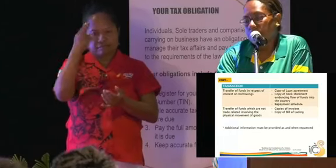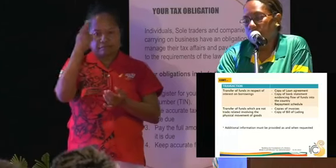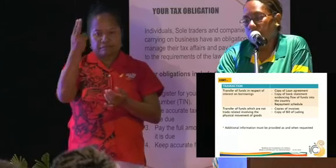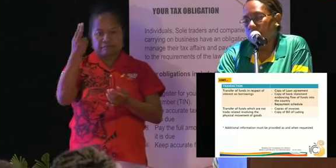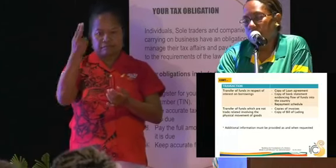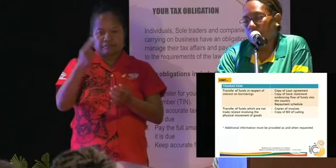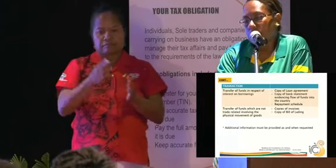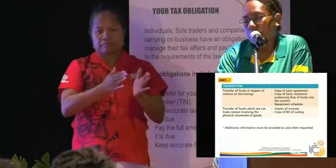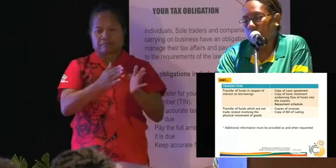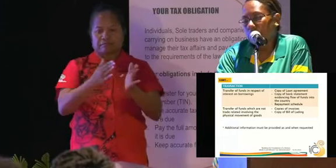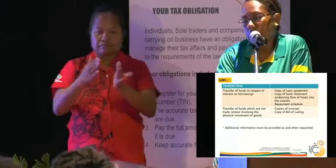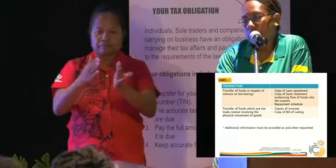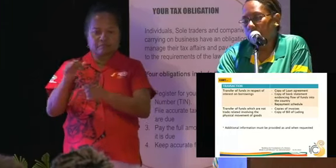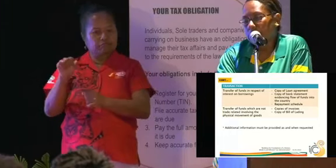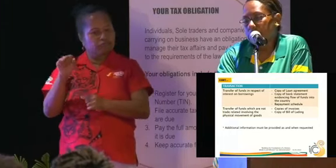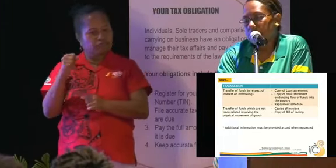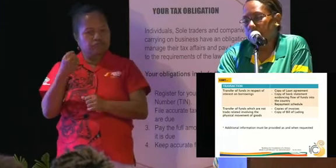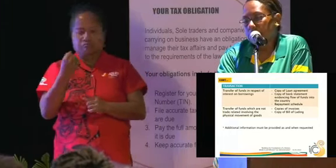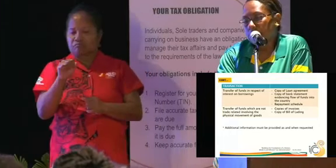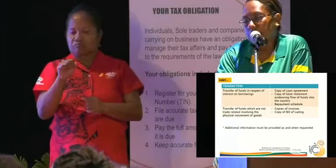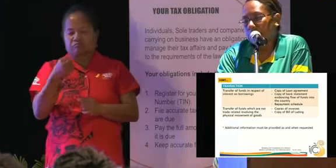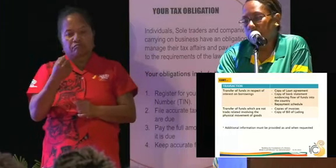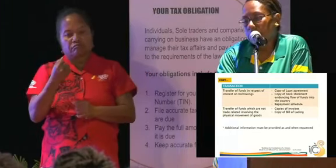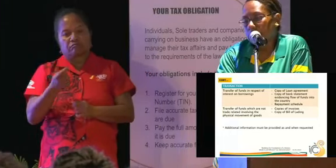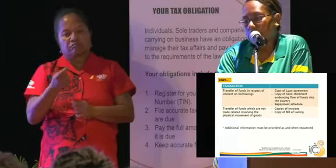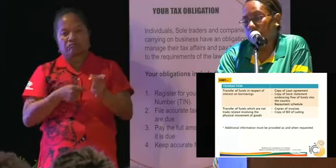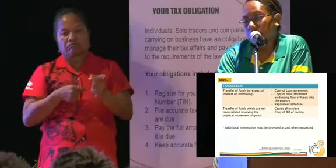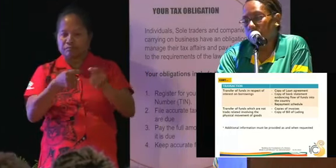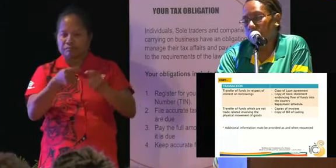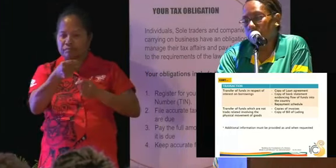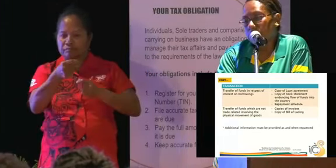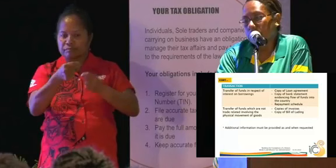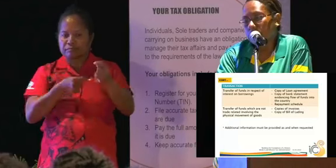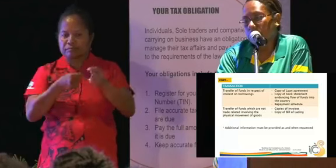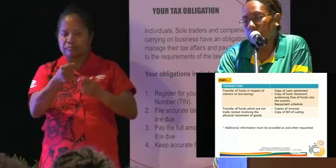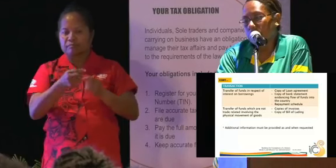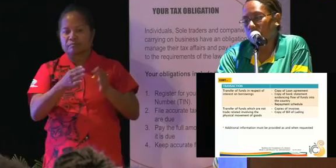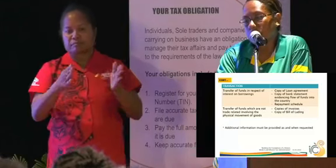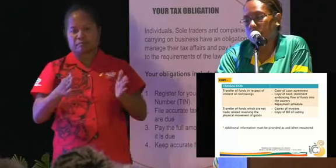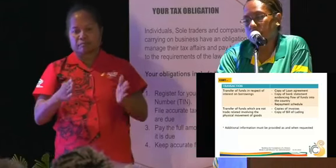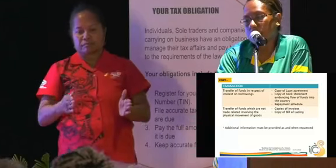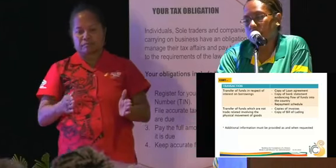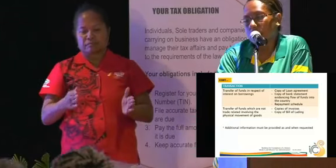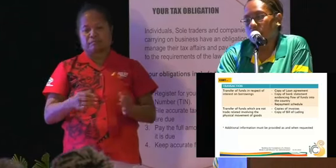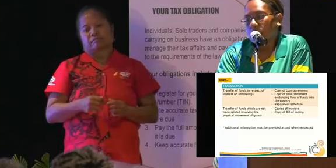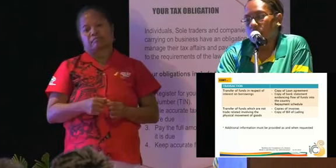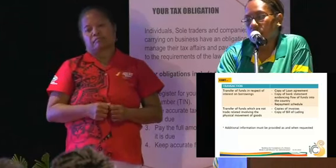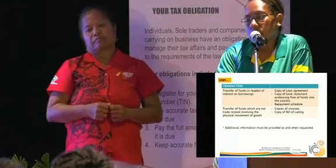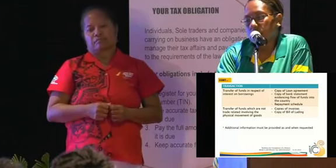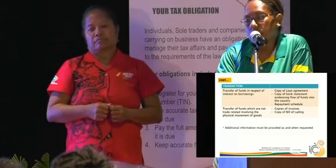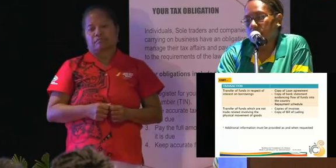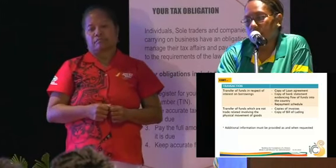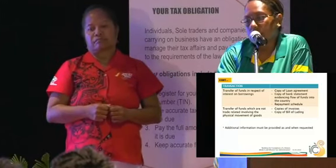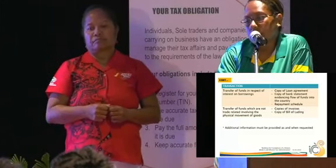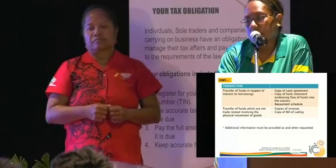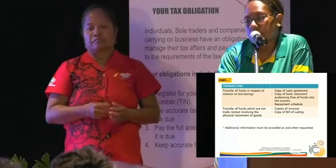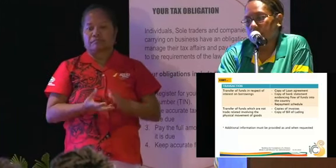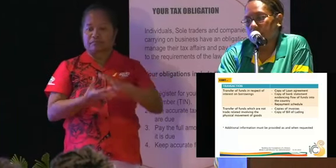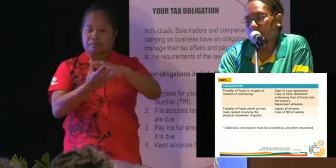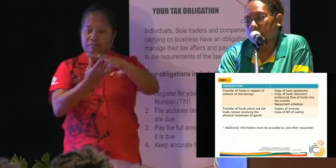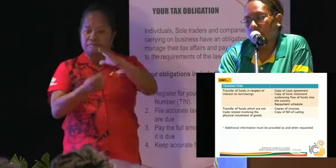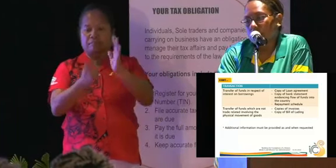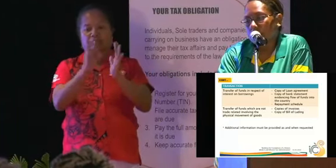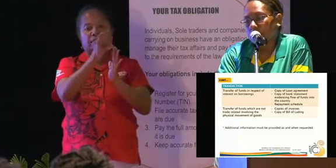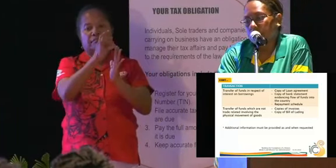of funds which are not trade related involving the physical movement of goods. These copies of